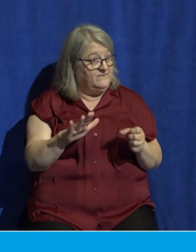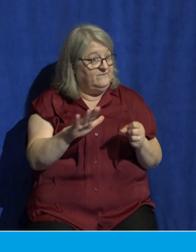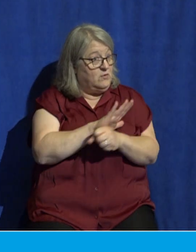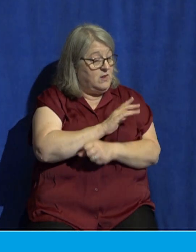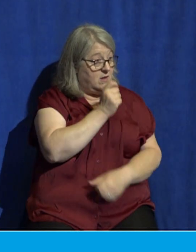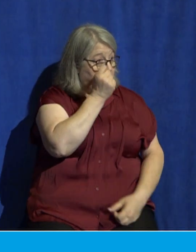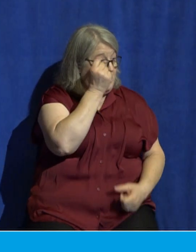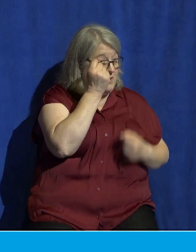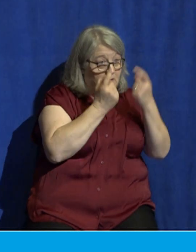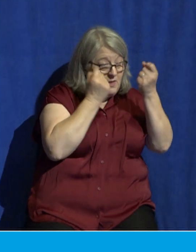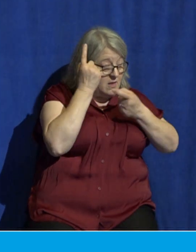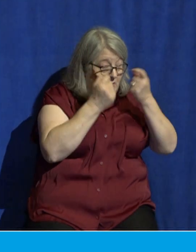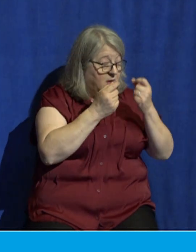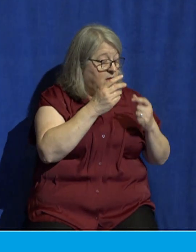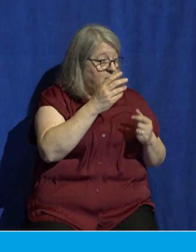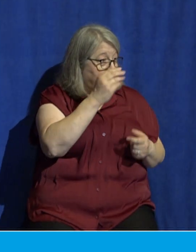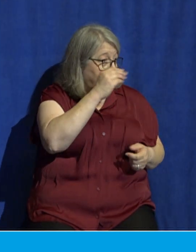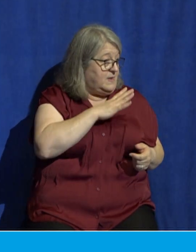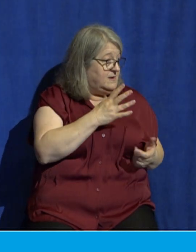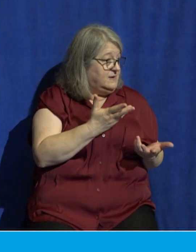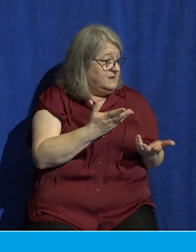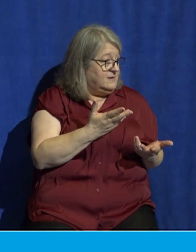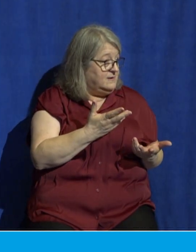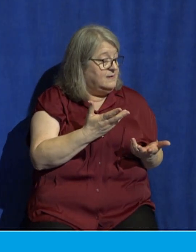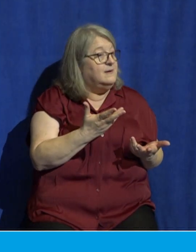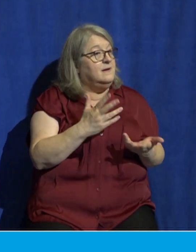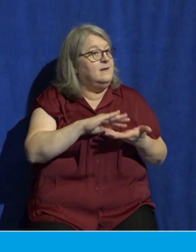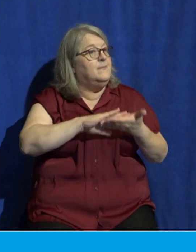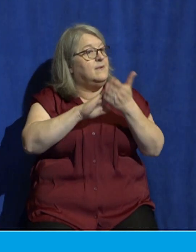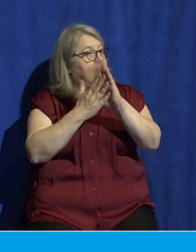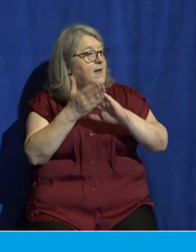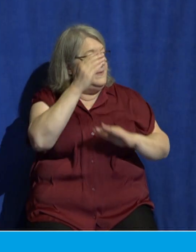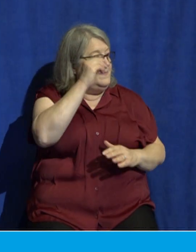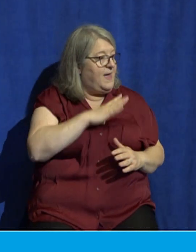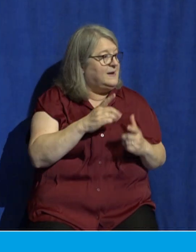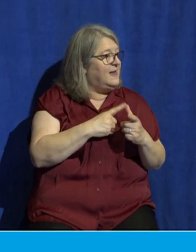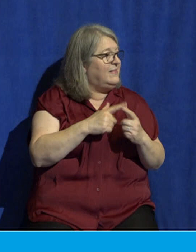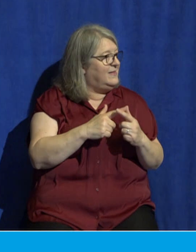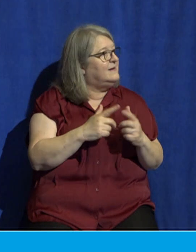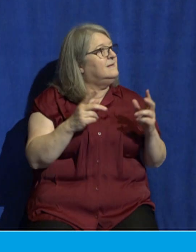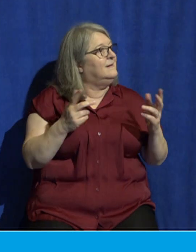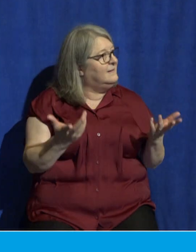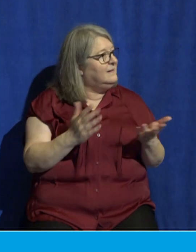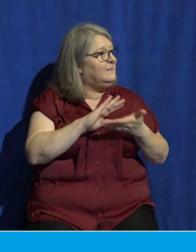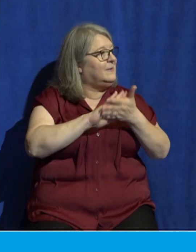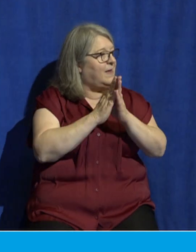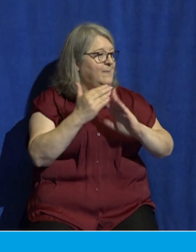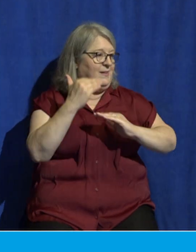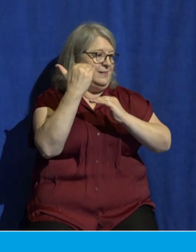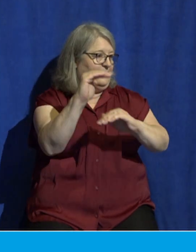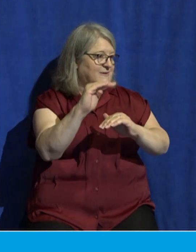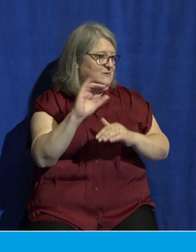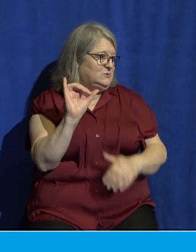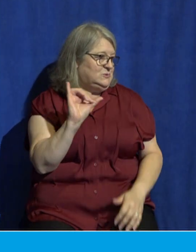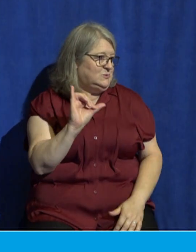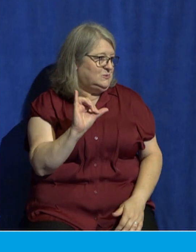he subjected himself to the limitations of humanity in order to identify with us and